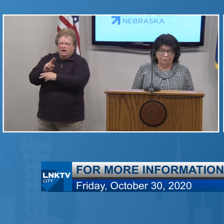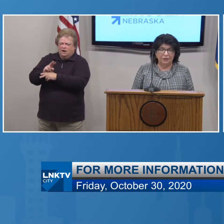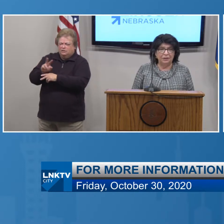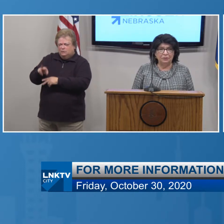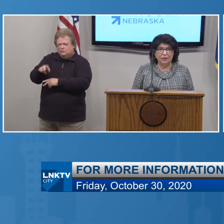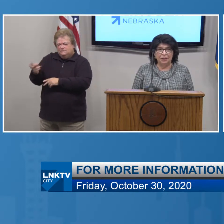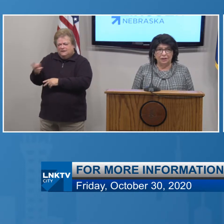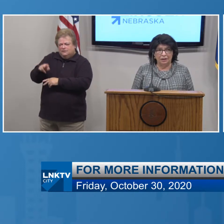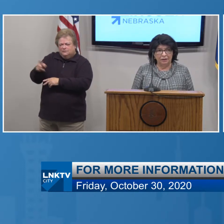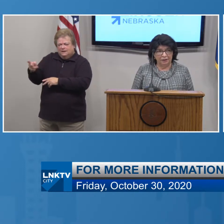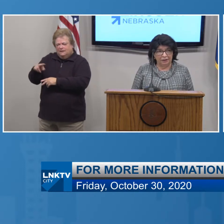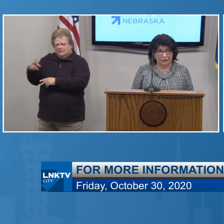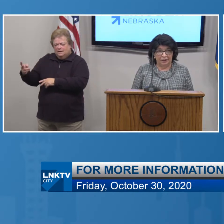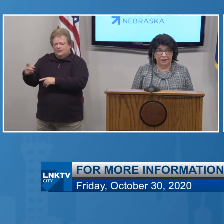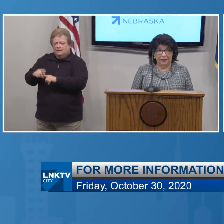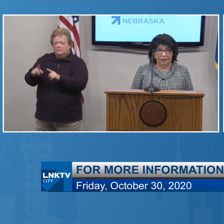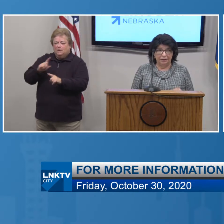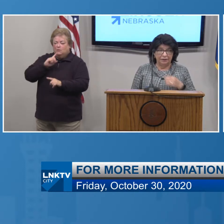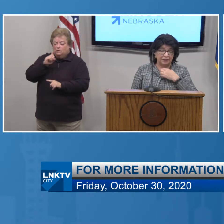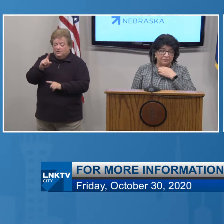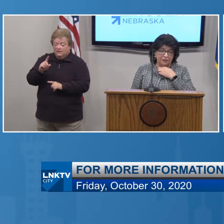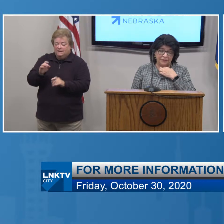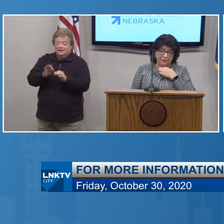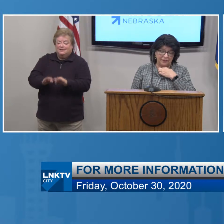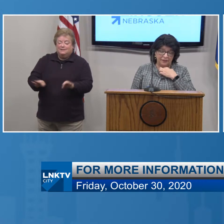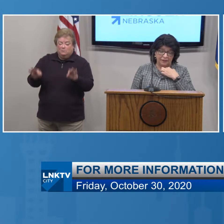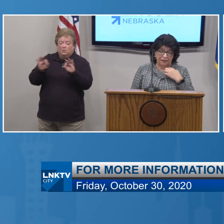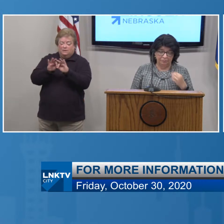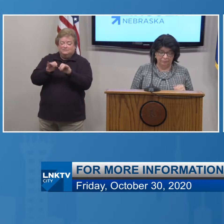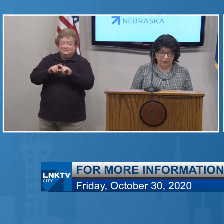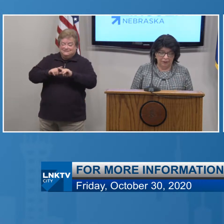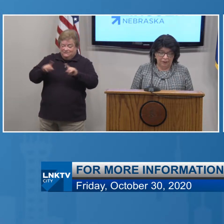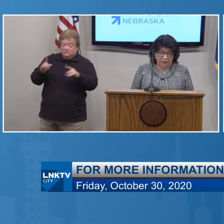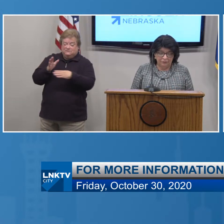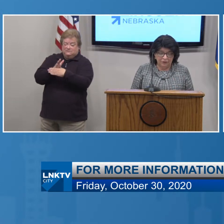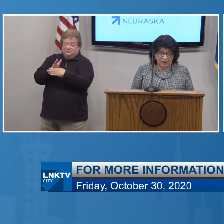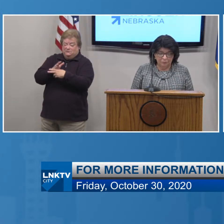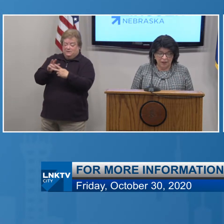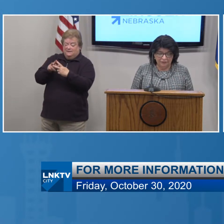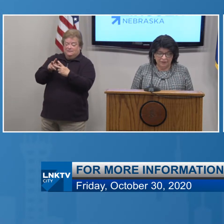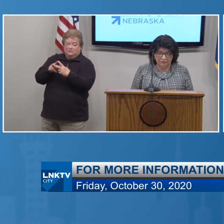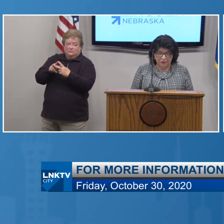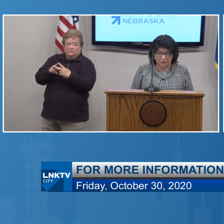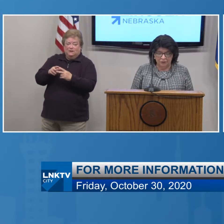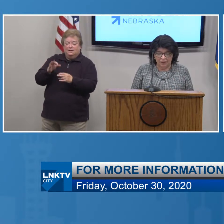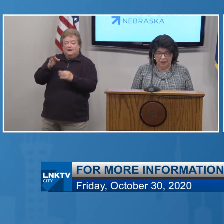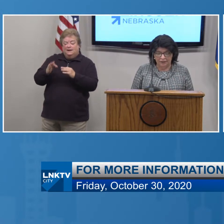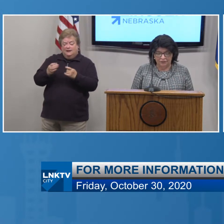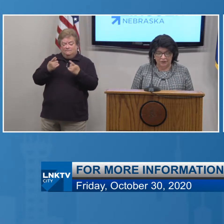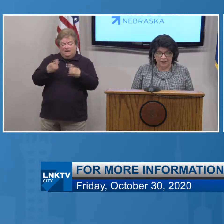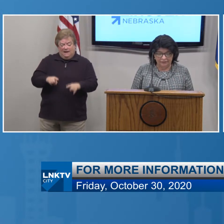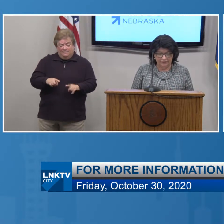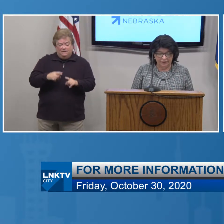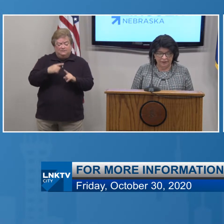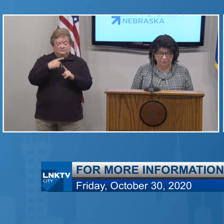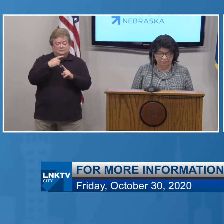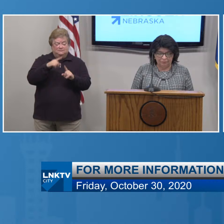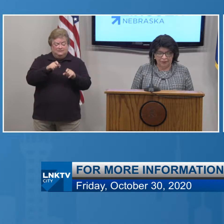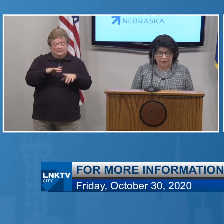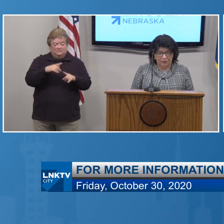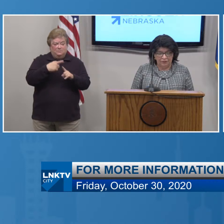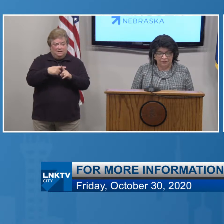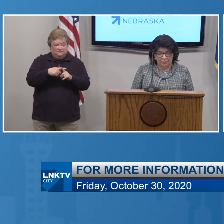interchangeably, but they really are key differences in them. If you test positive, you are asked to